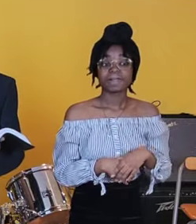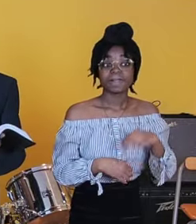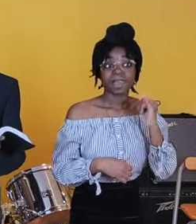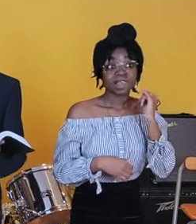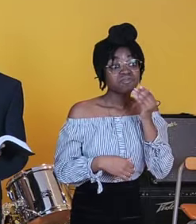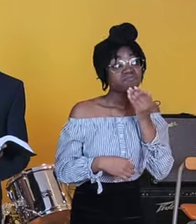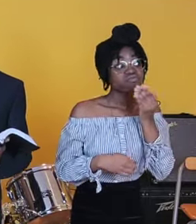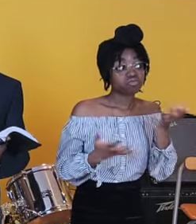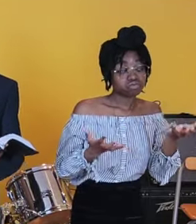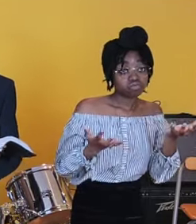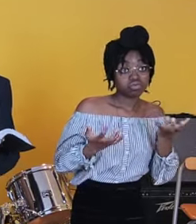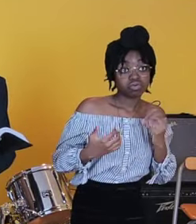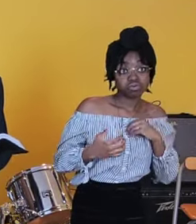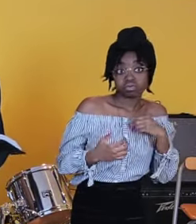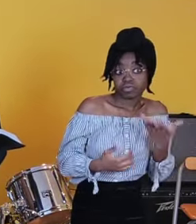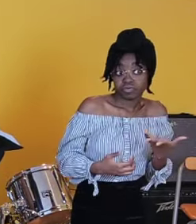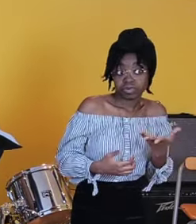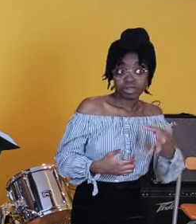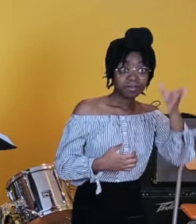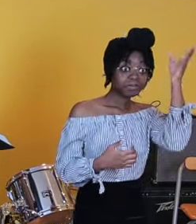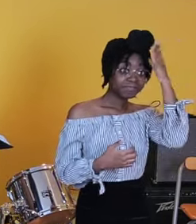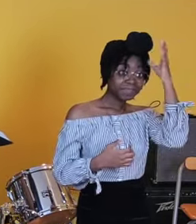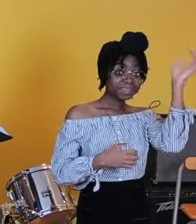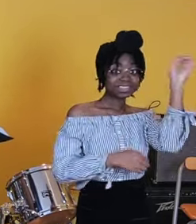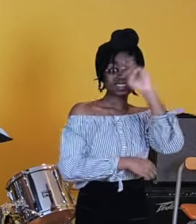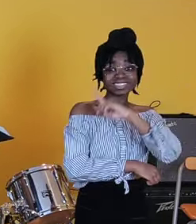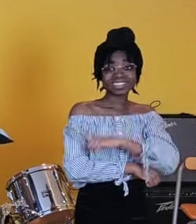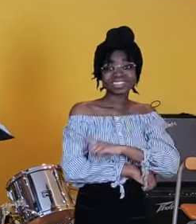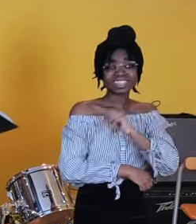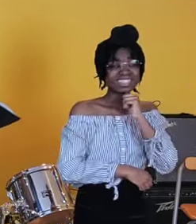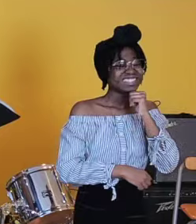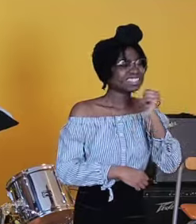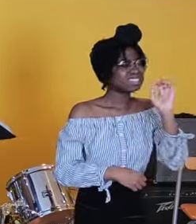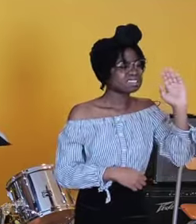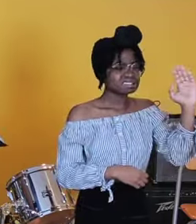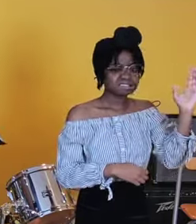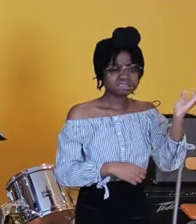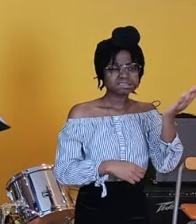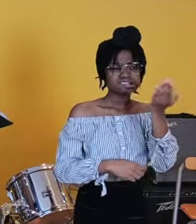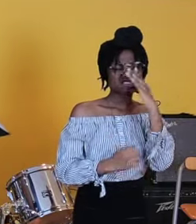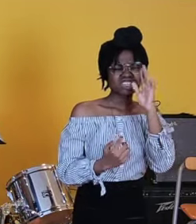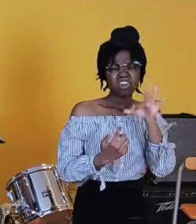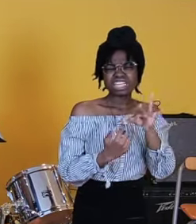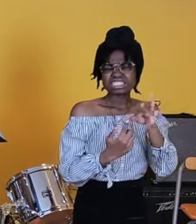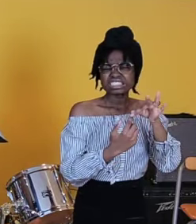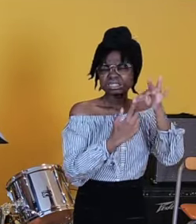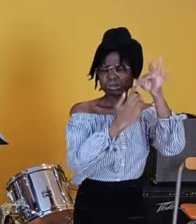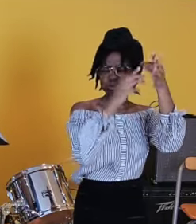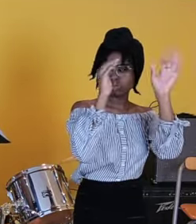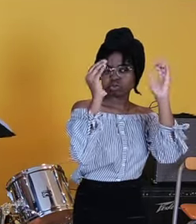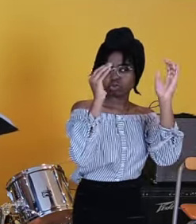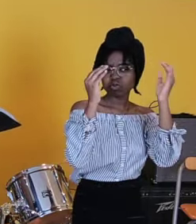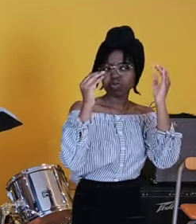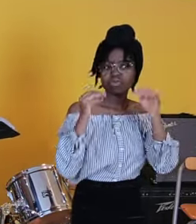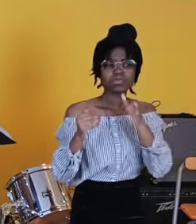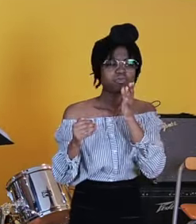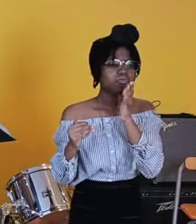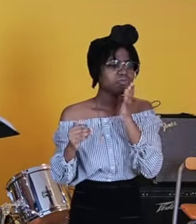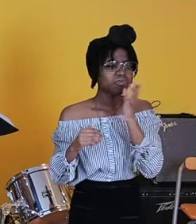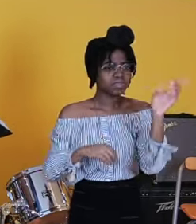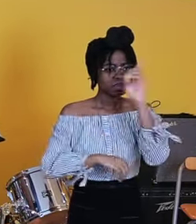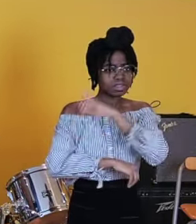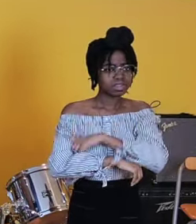care to admit, Father's Day doesn't seem to be seen as special as Mother's Day, at least in terms